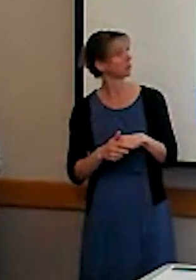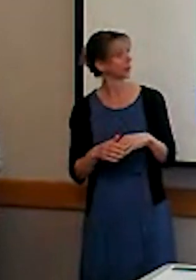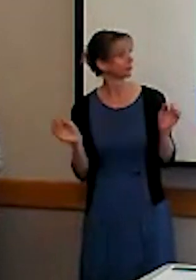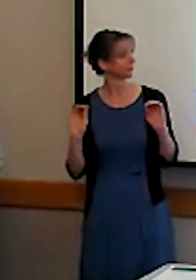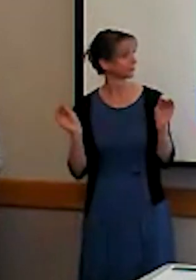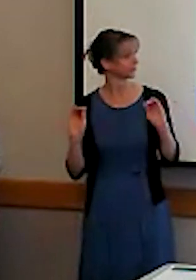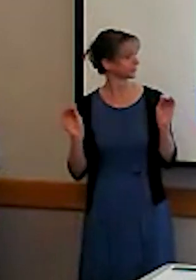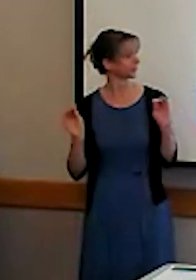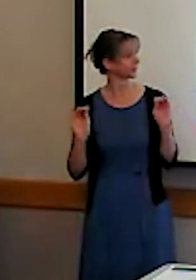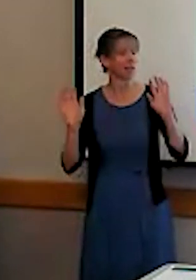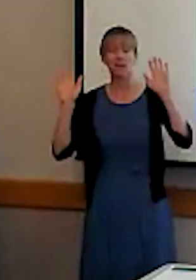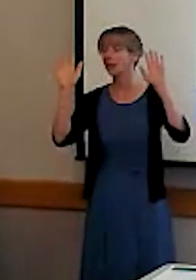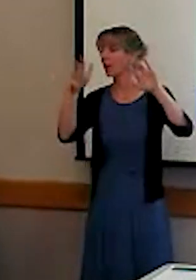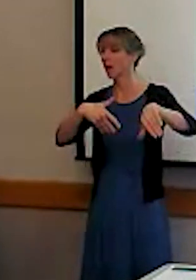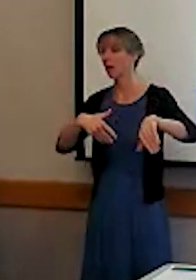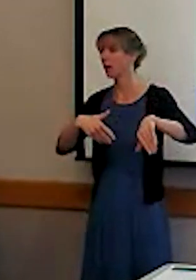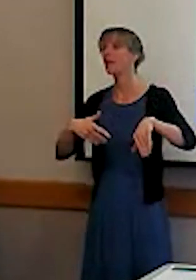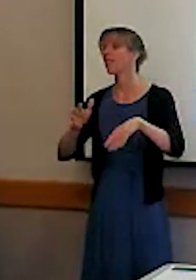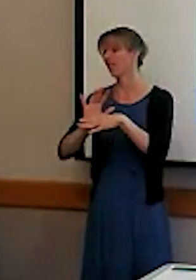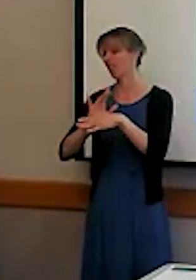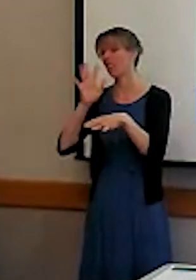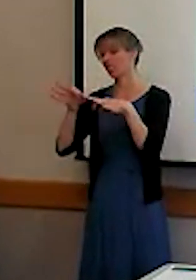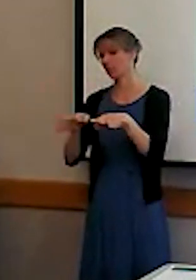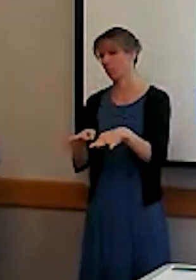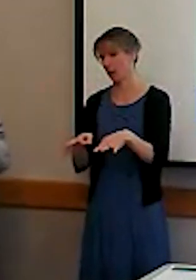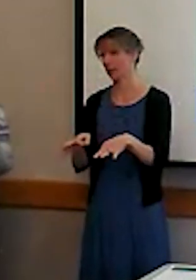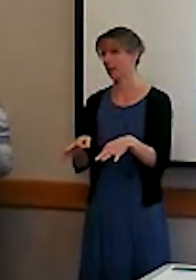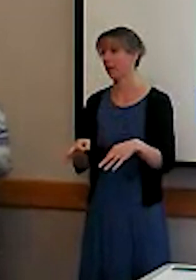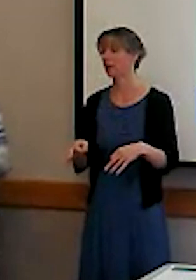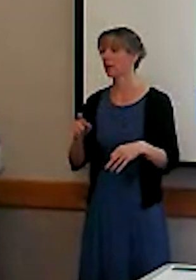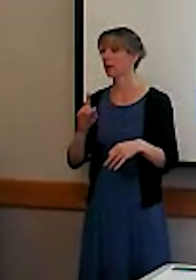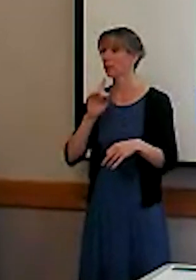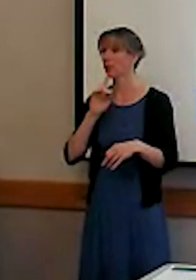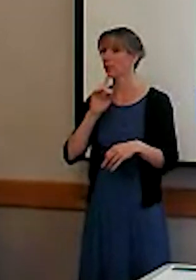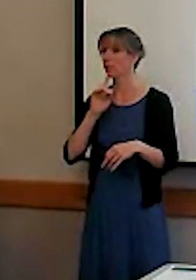No. Nope, nothing. Okay, so let me explain this video. It was very